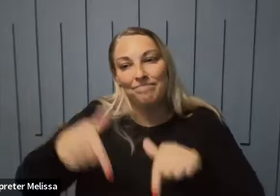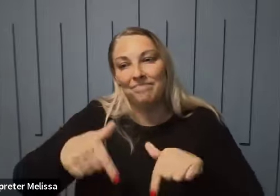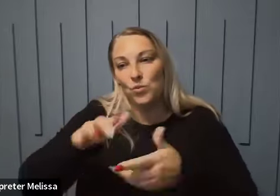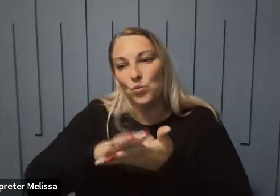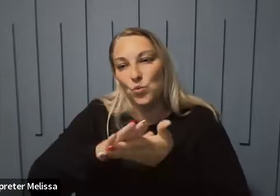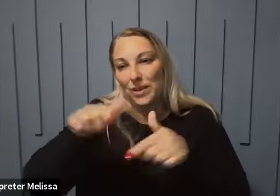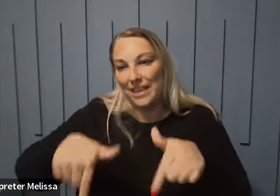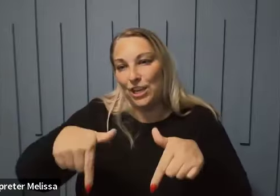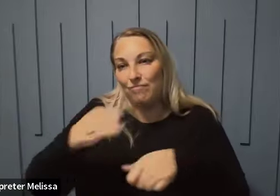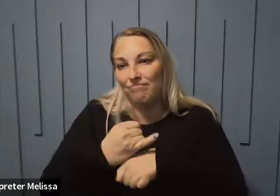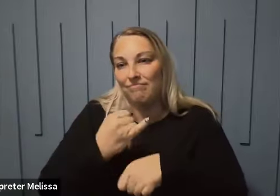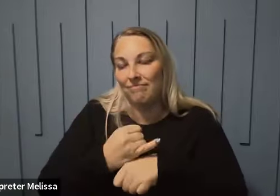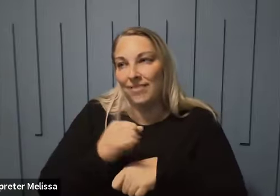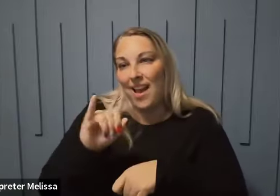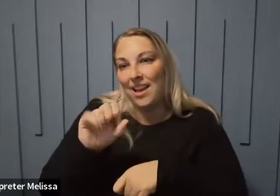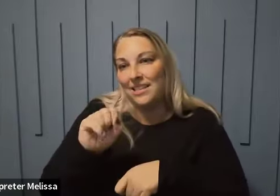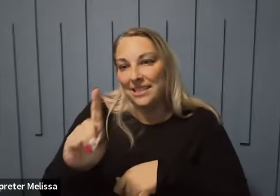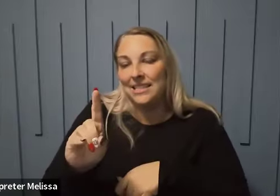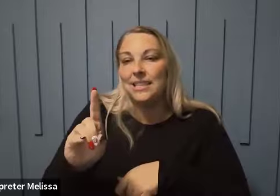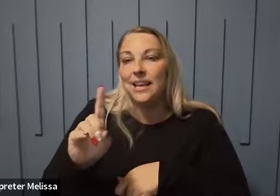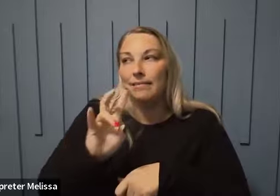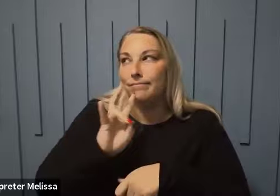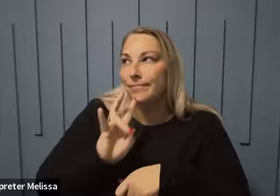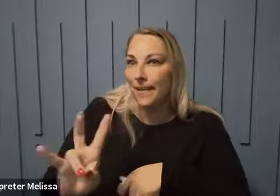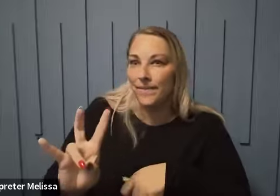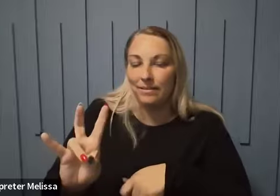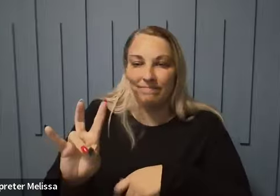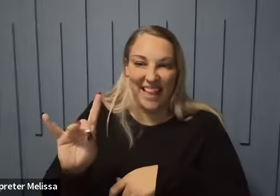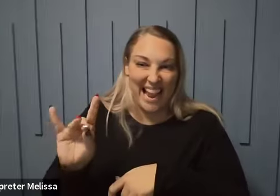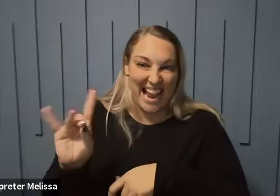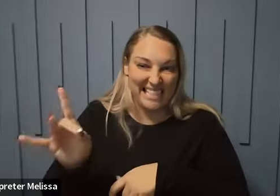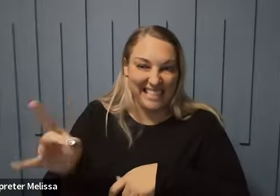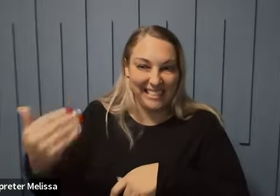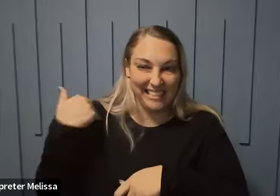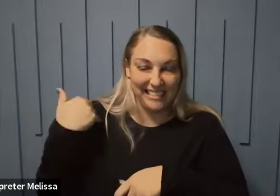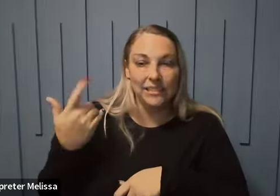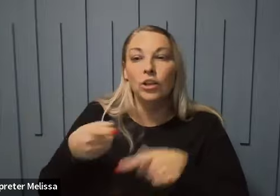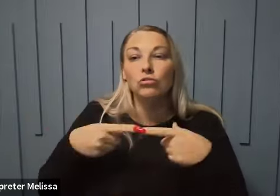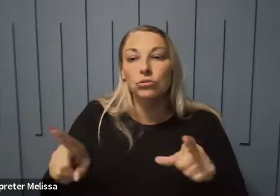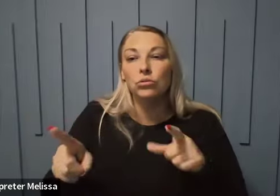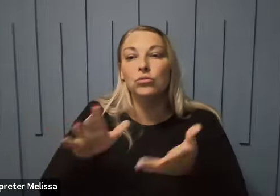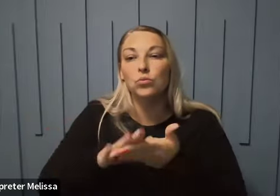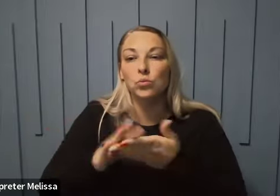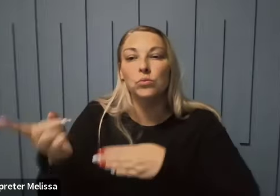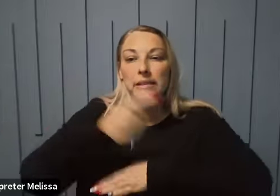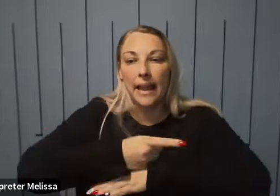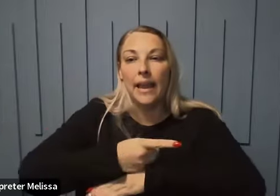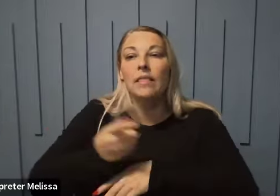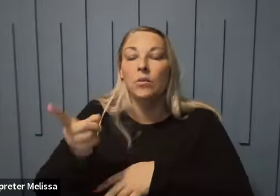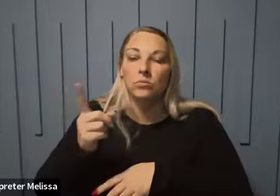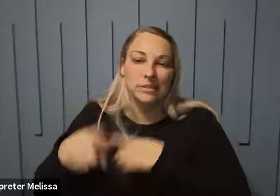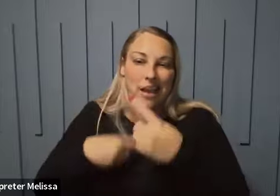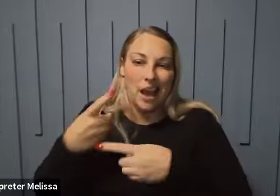guess. He graduated from ISD and he came here at age 7, that very much during the school day, they were using signed